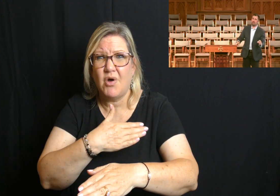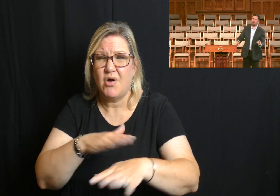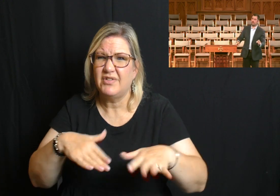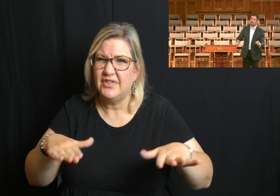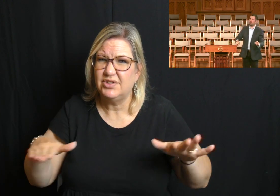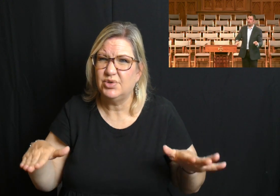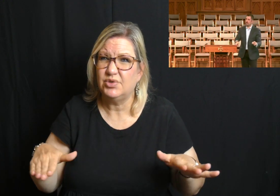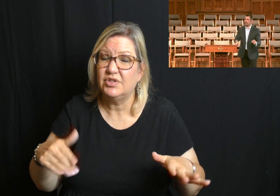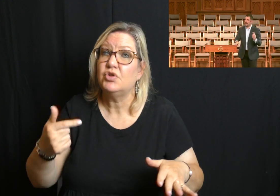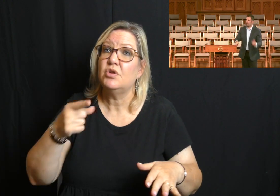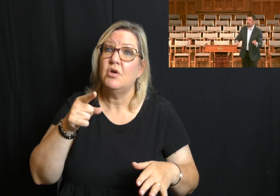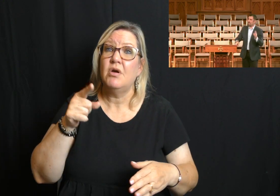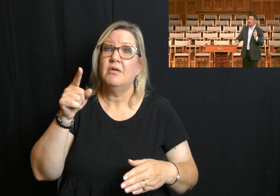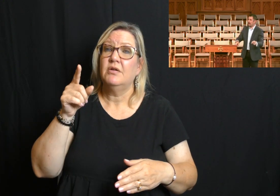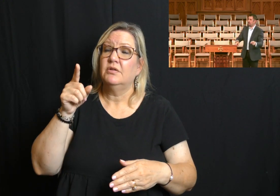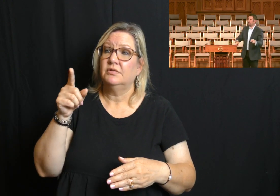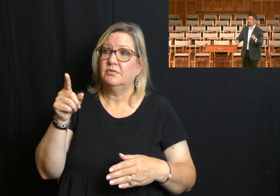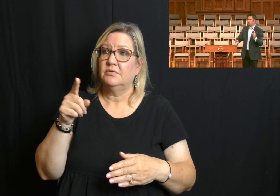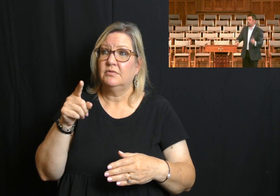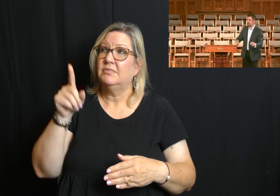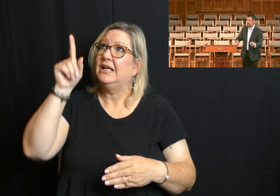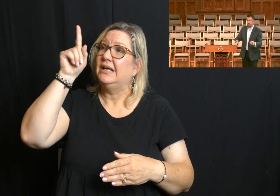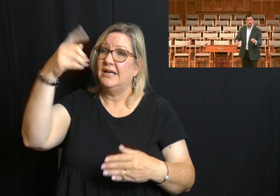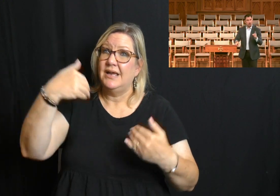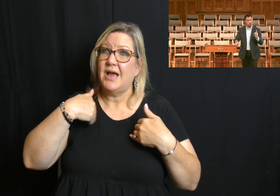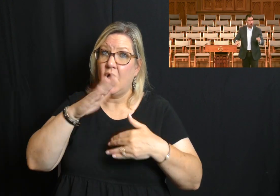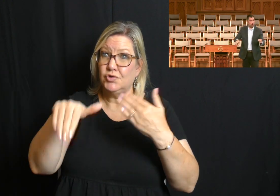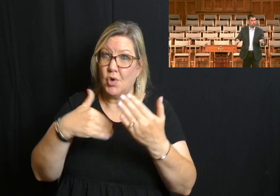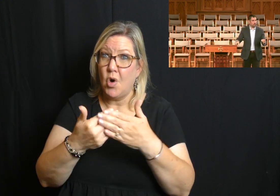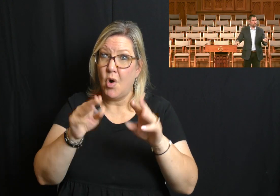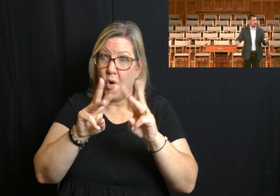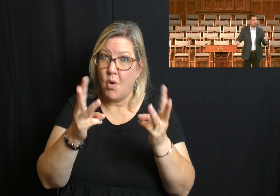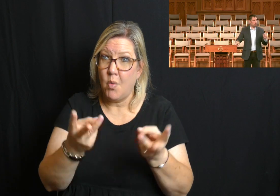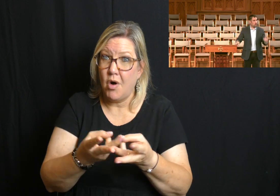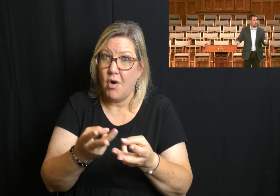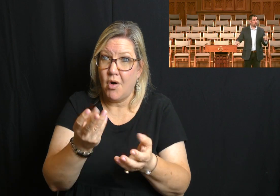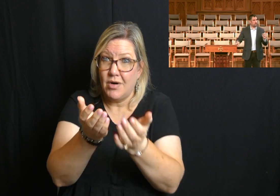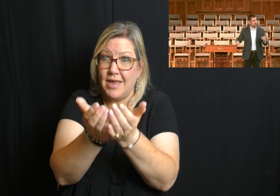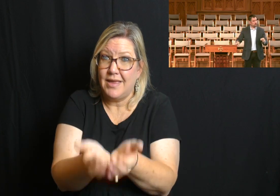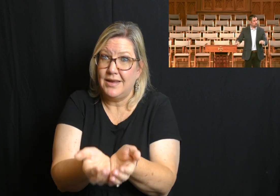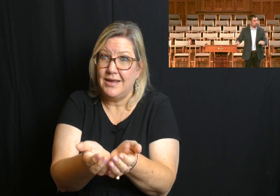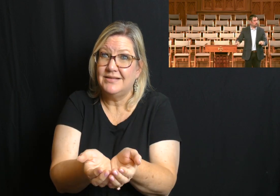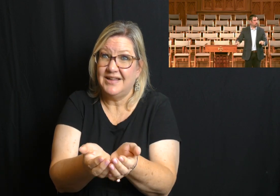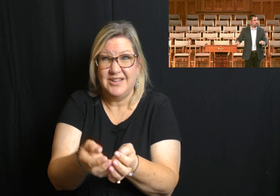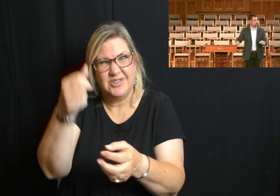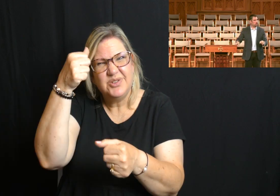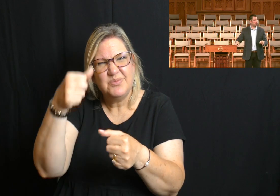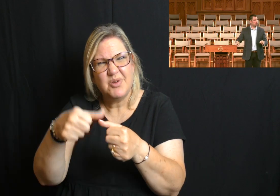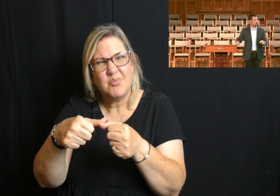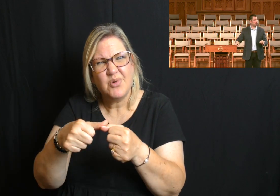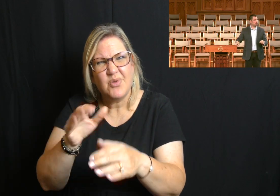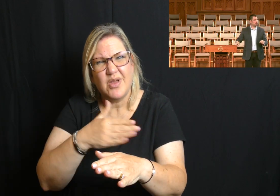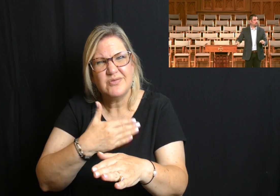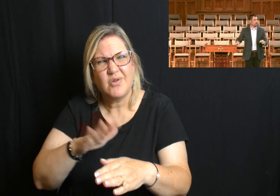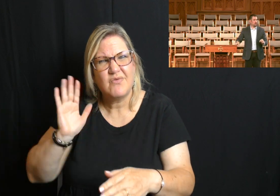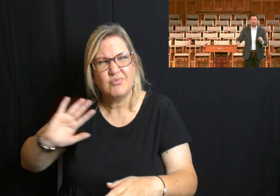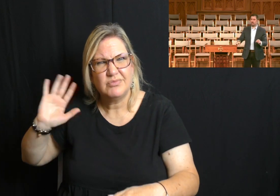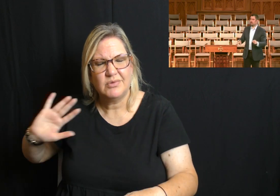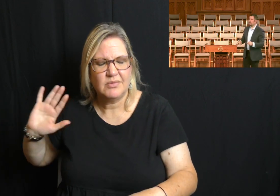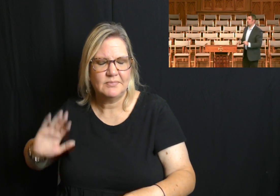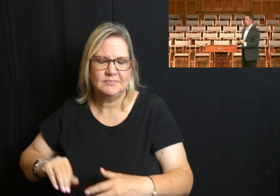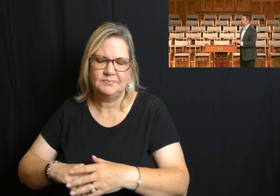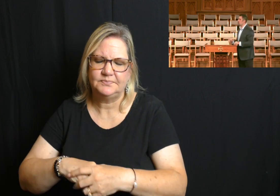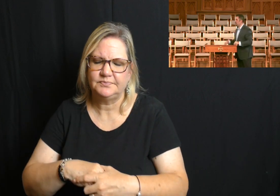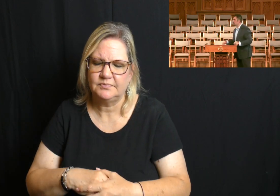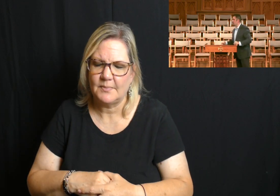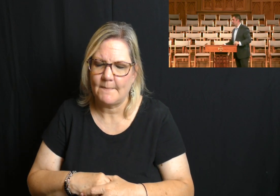has everything in his hands, and everything happens for a reason and on purpose according to his will. But